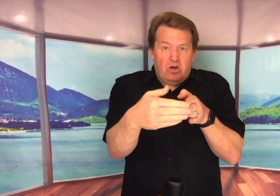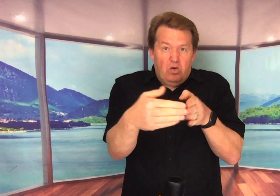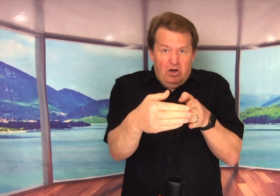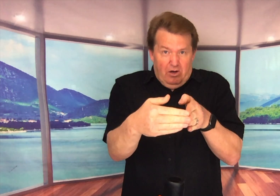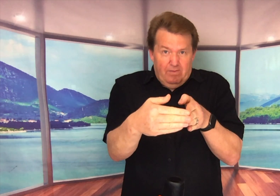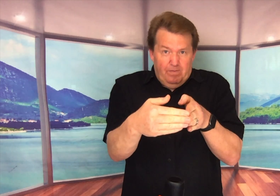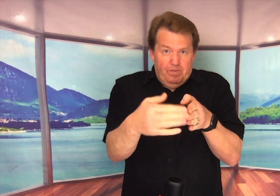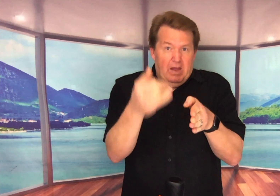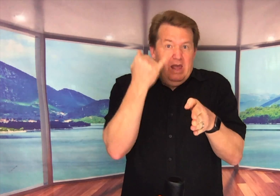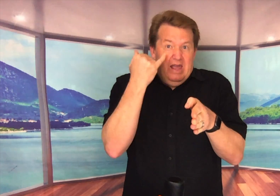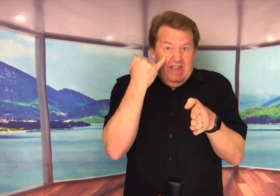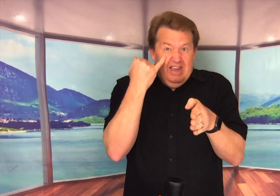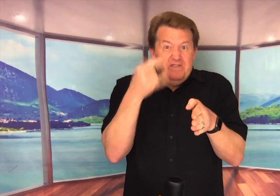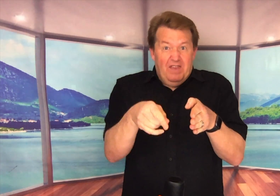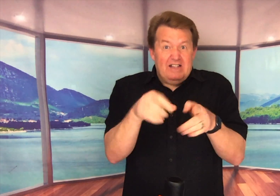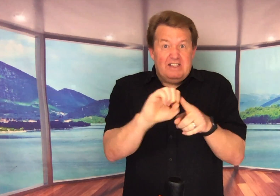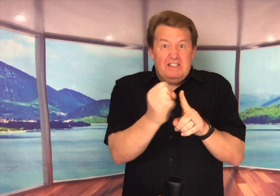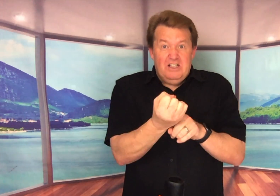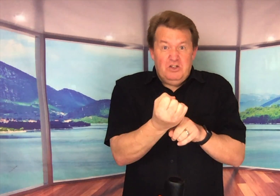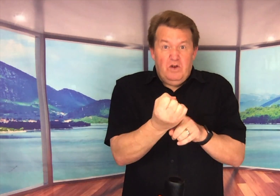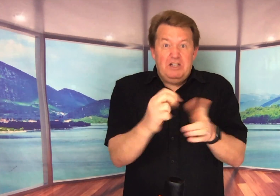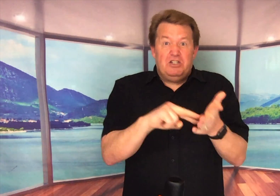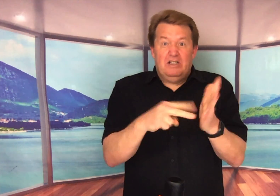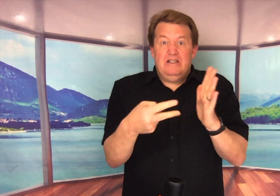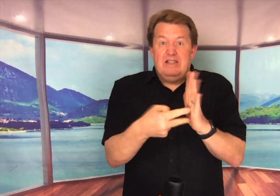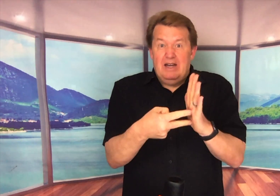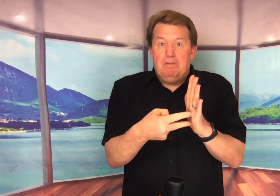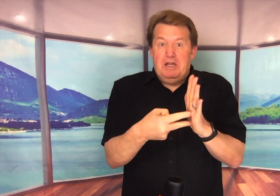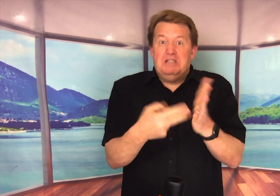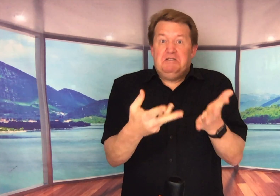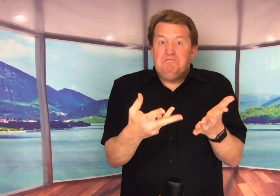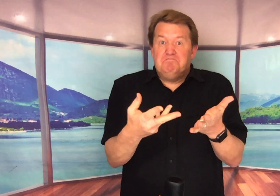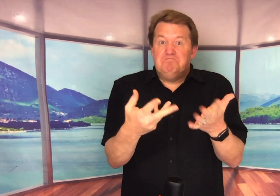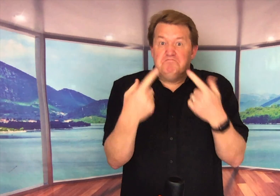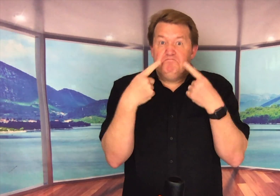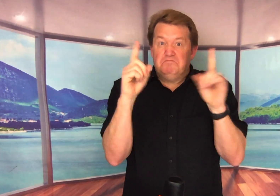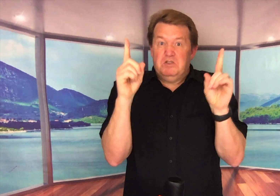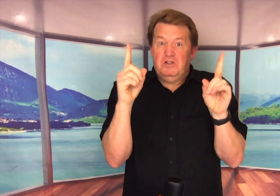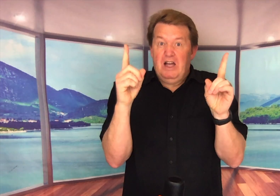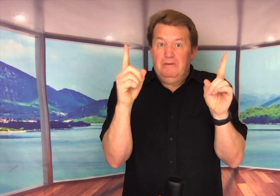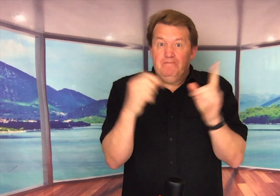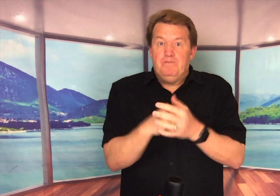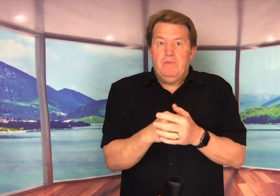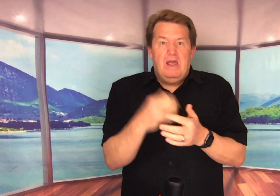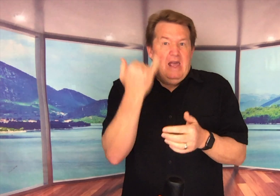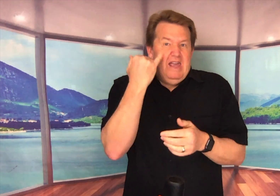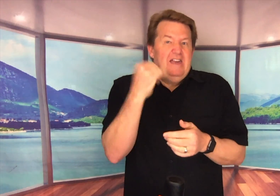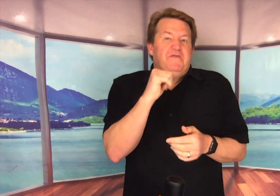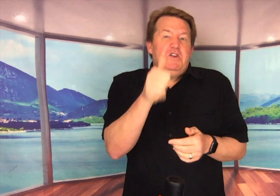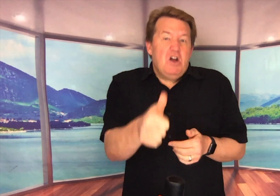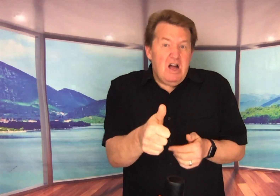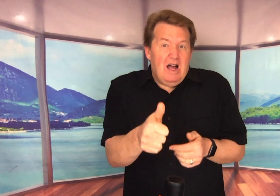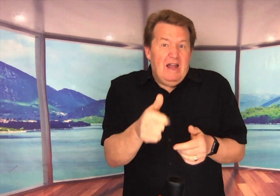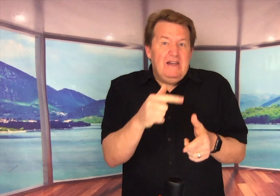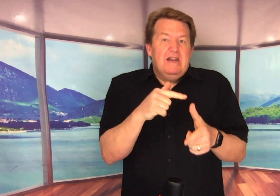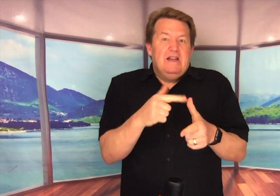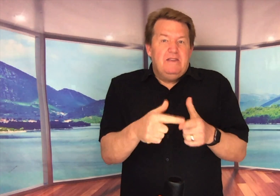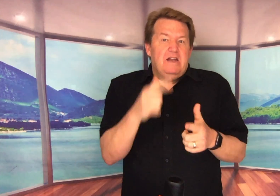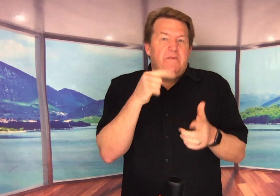corner. If that's the situation, then it means you're done. If not, then I'm going to